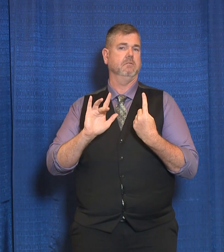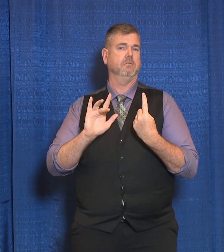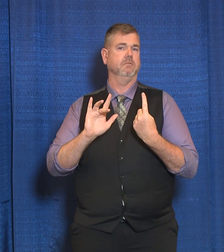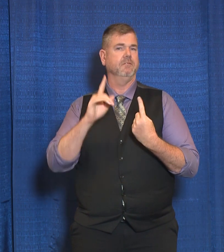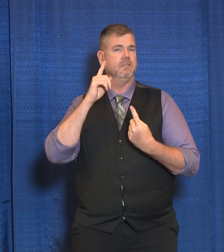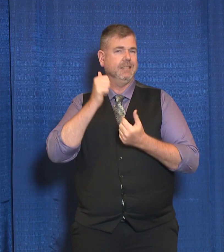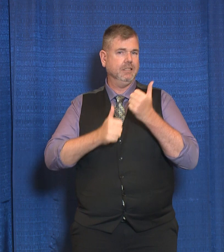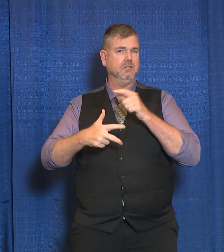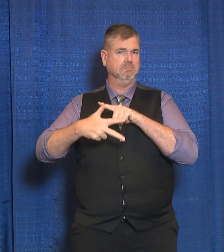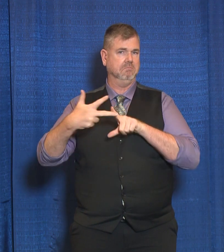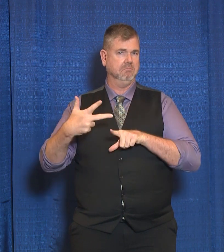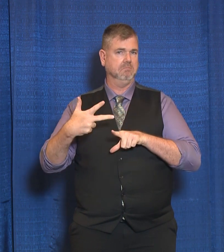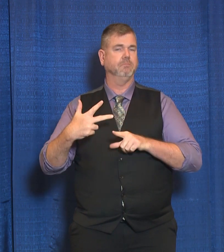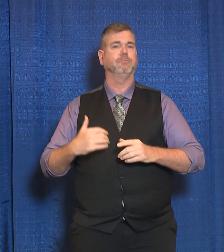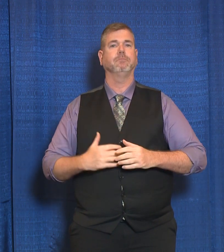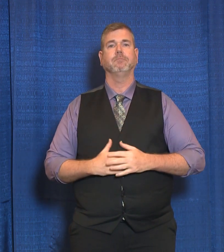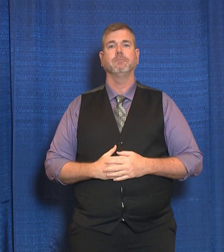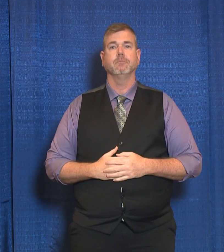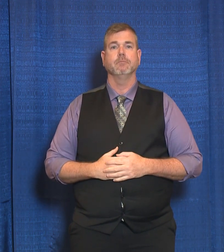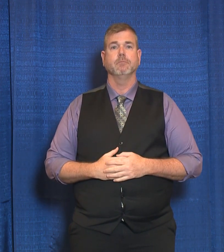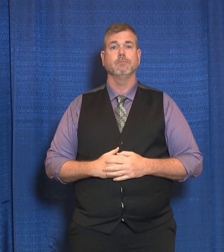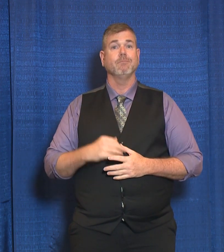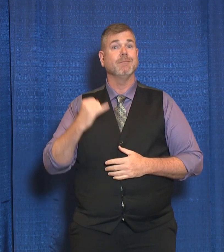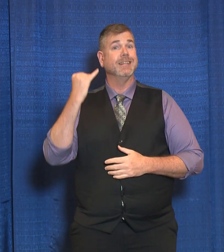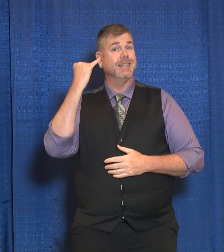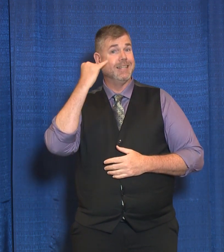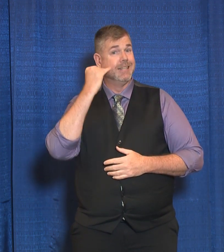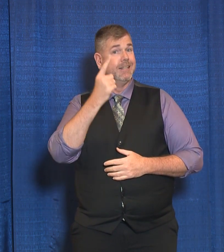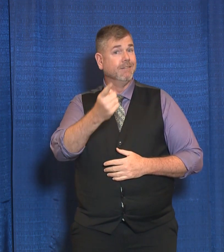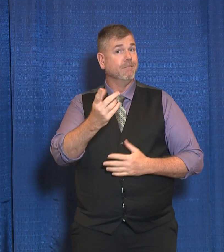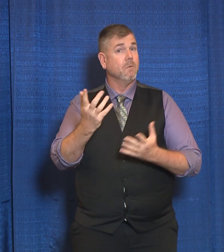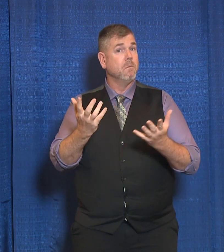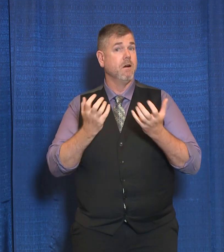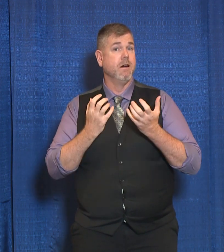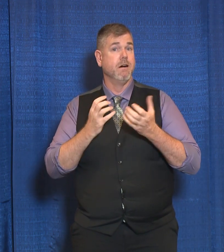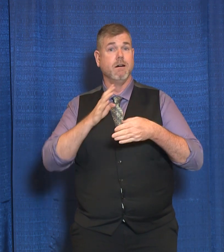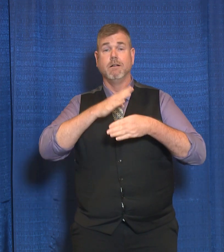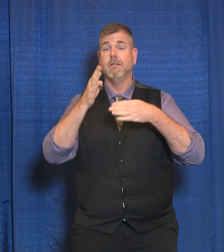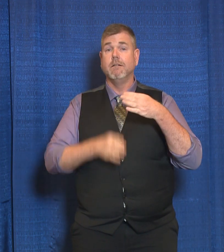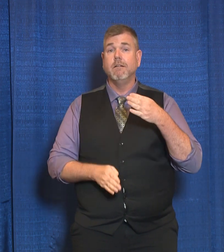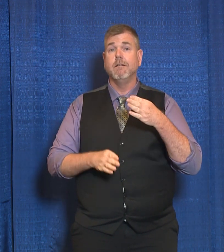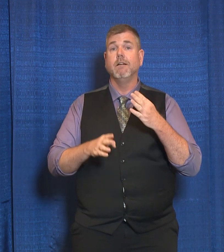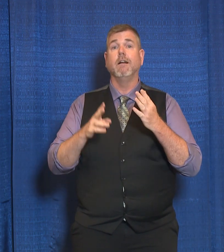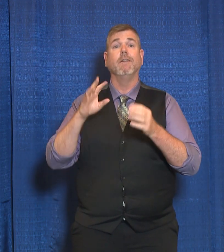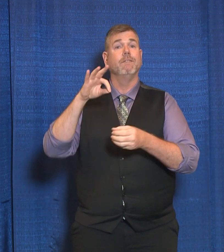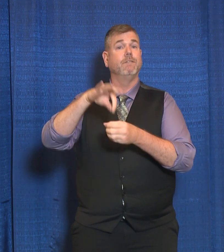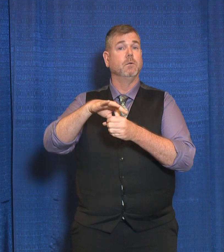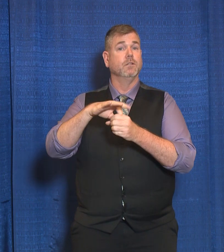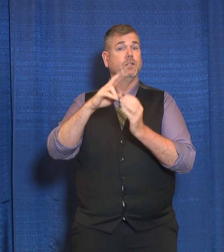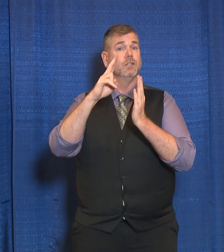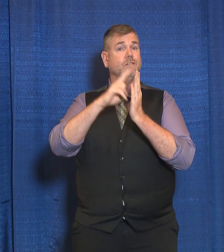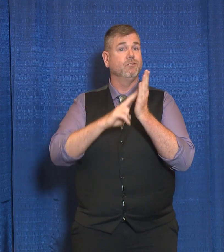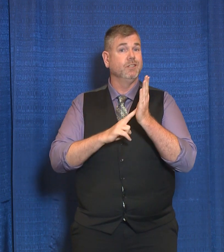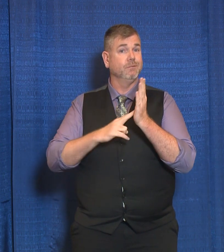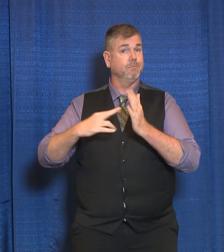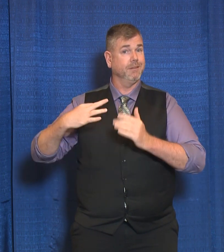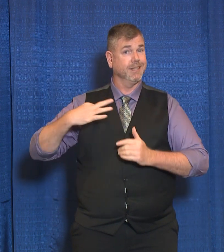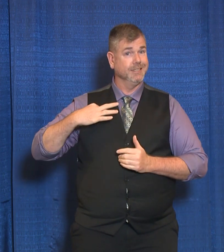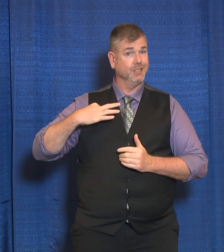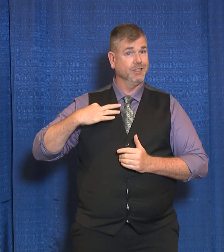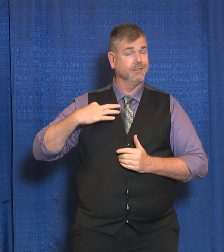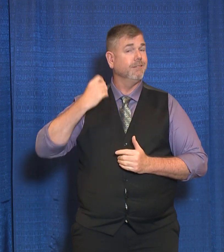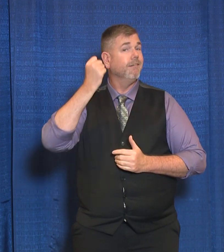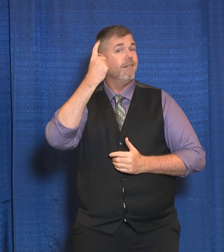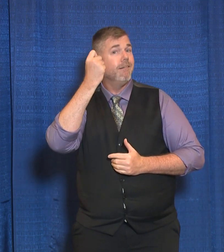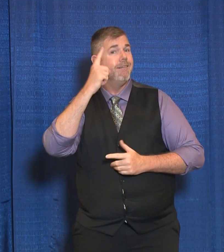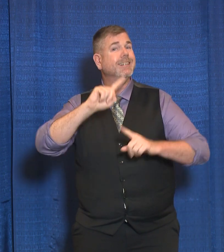If you would like to complete the voter registration application in a different language, you may select your language preference from 9 different